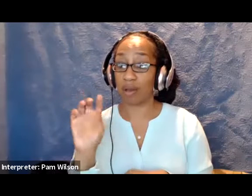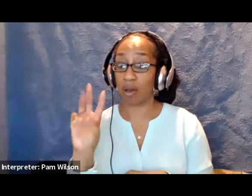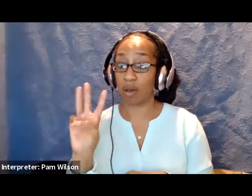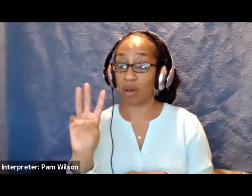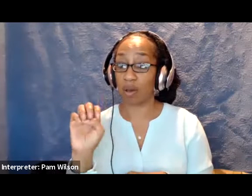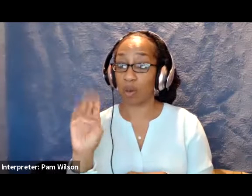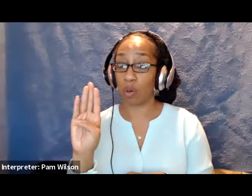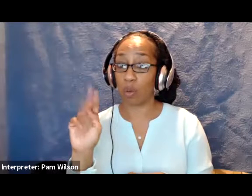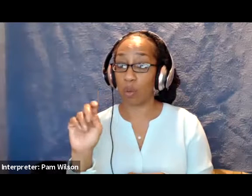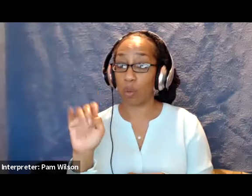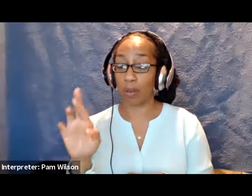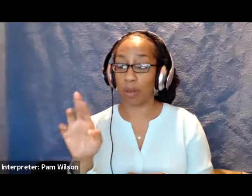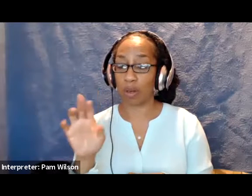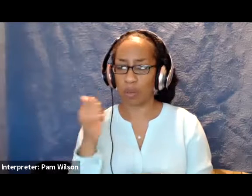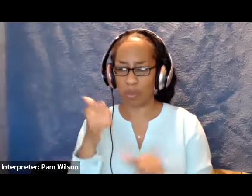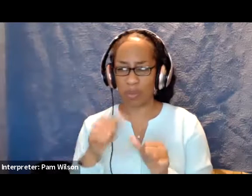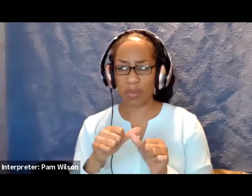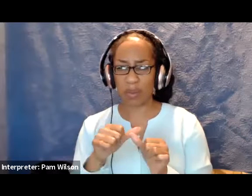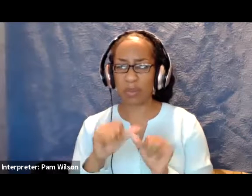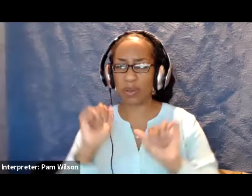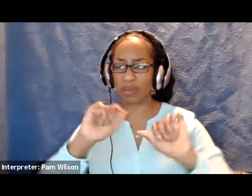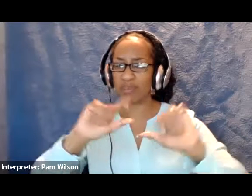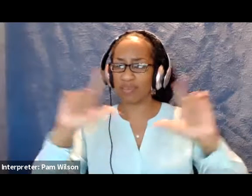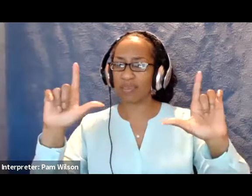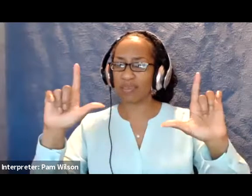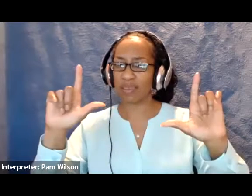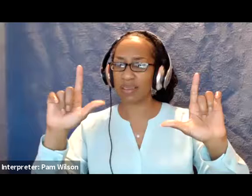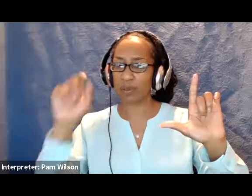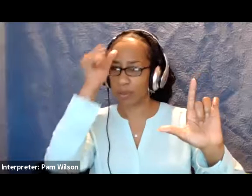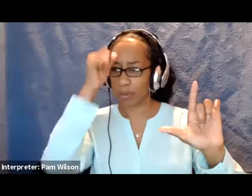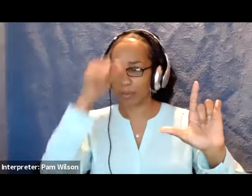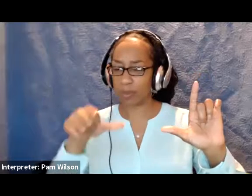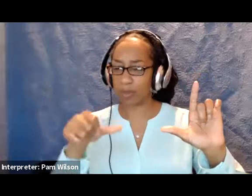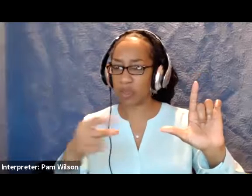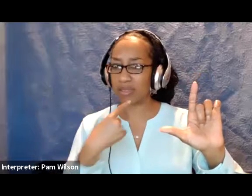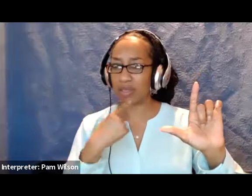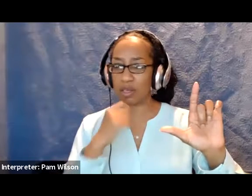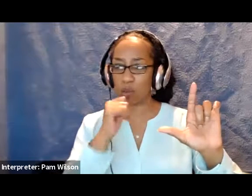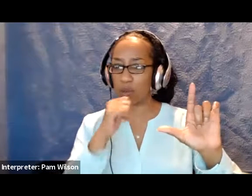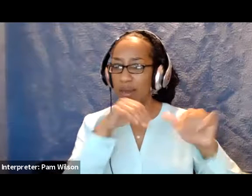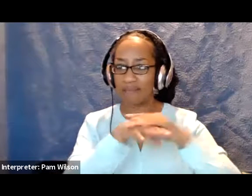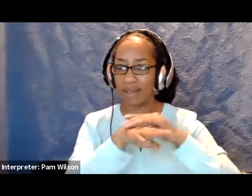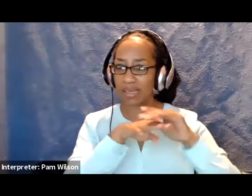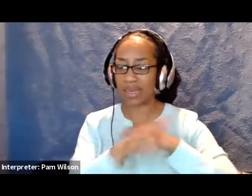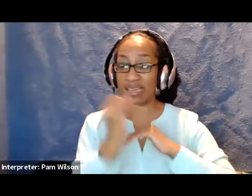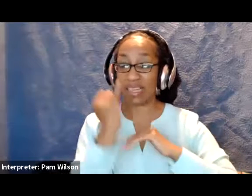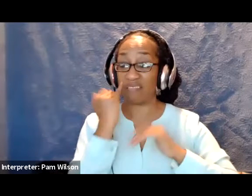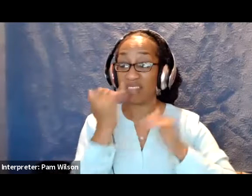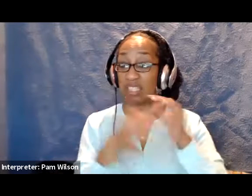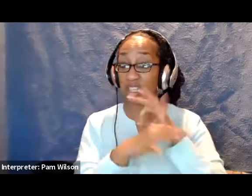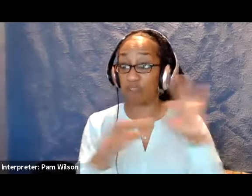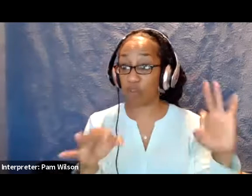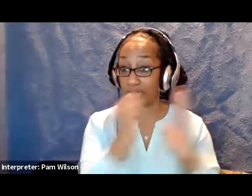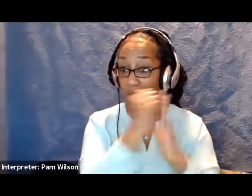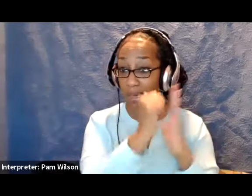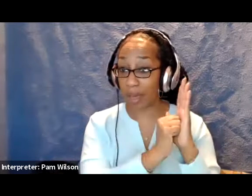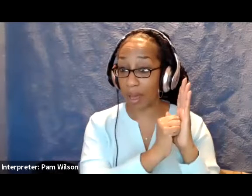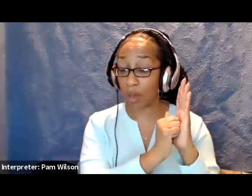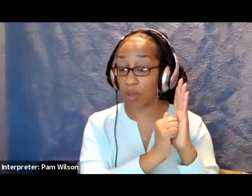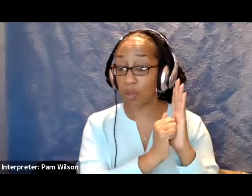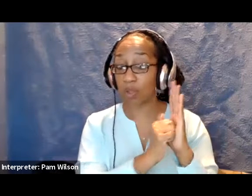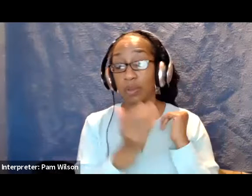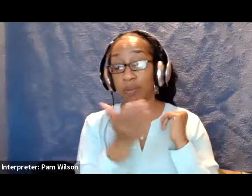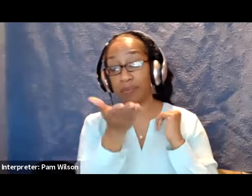screen from a few slides ago that I said that you would not have access to if you had a free account? Well, here you